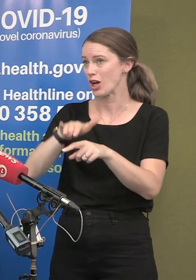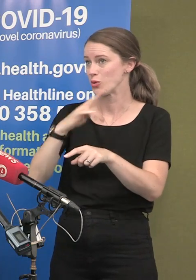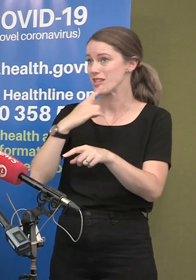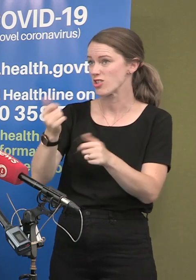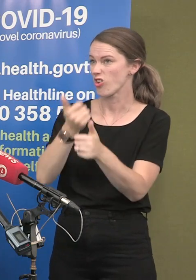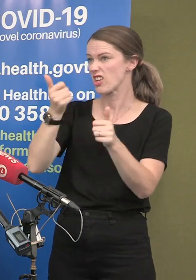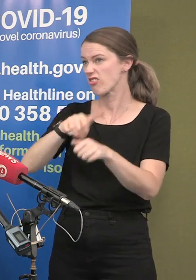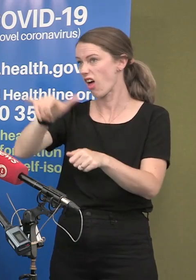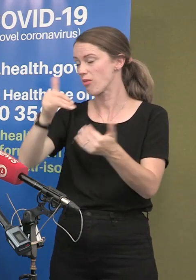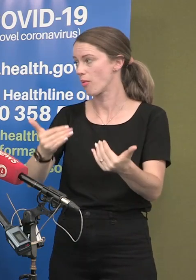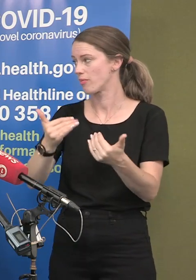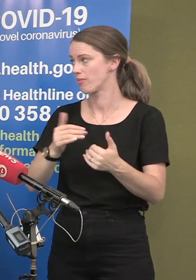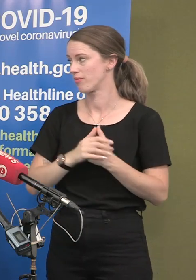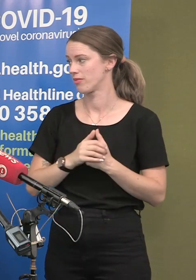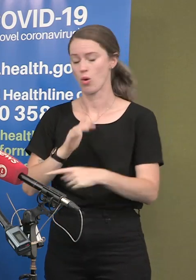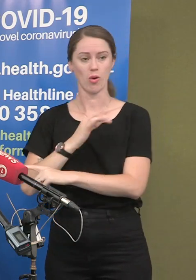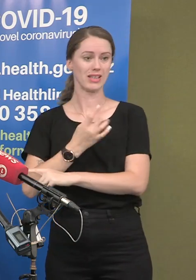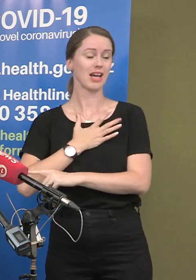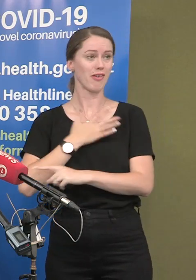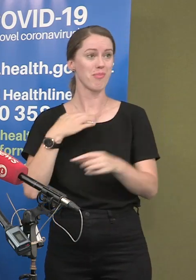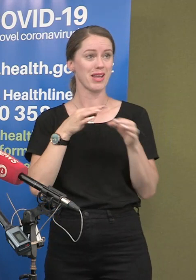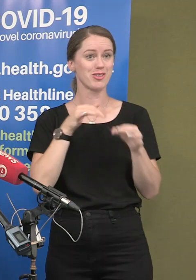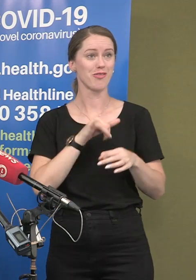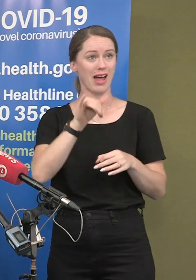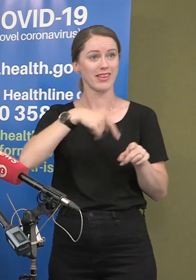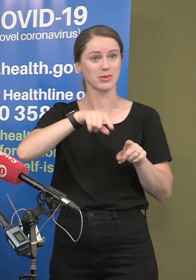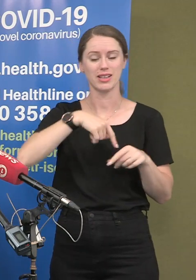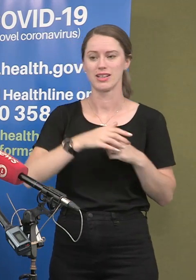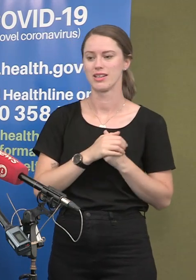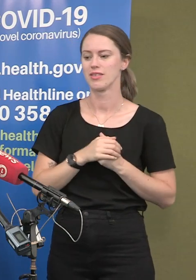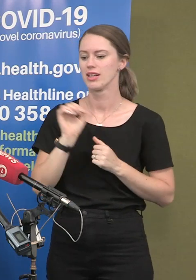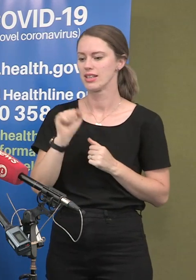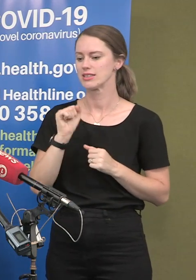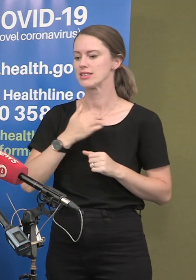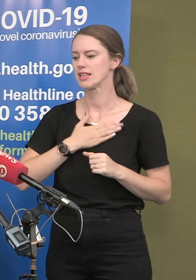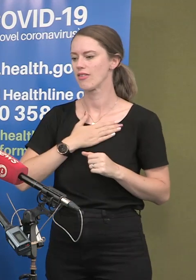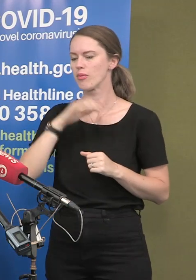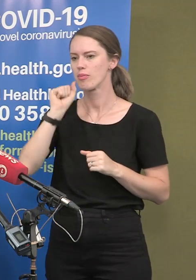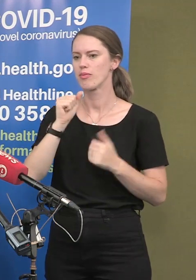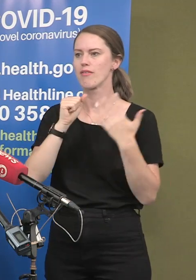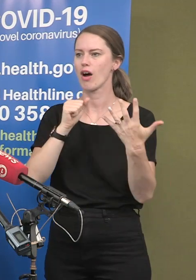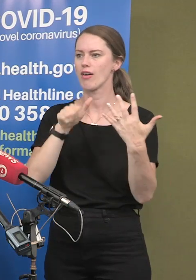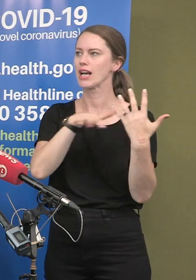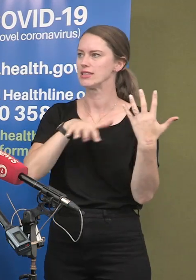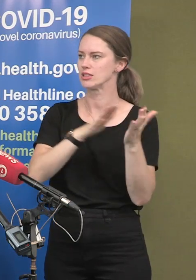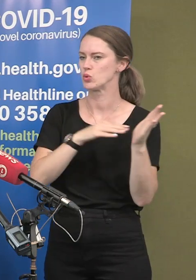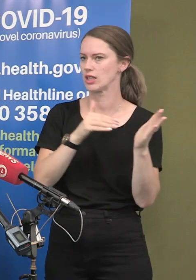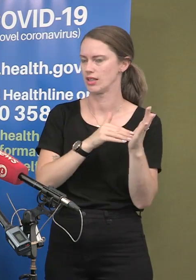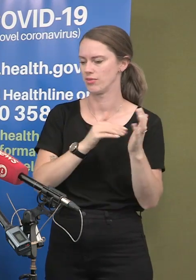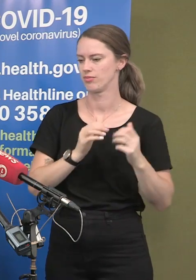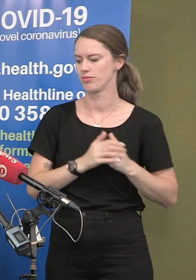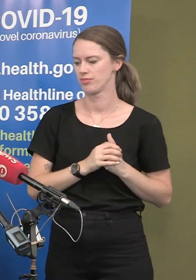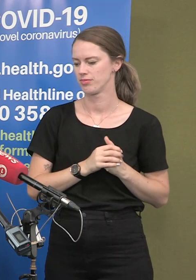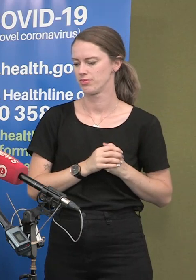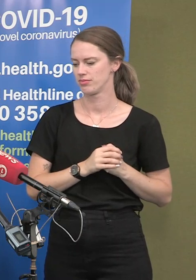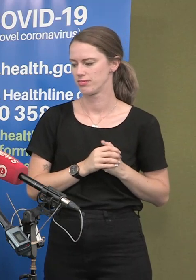say it's safe to travel? Or even myself, I'm planning to fly this week. Yes, it is safe. Remembering we've got 5 cases in New Zealand,